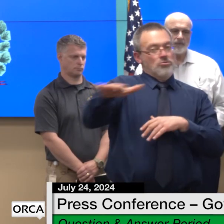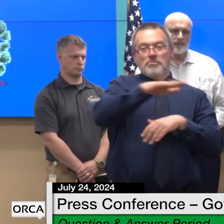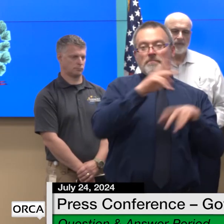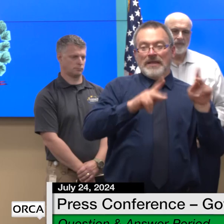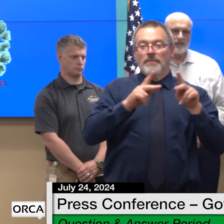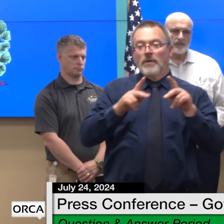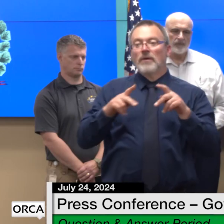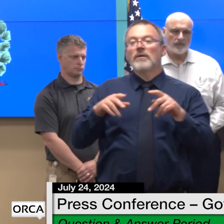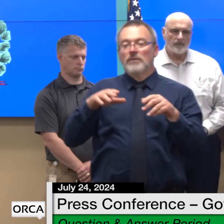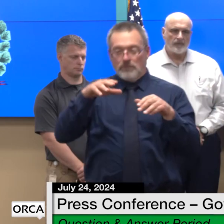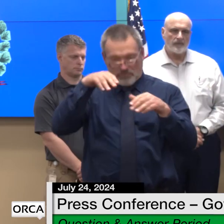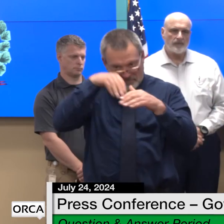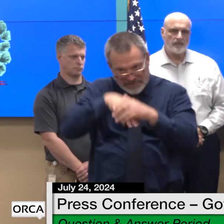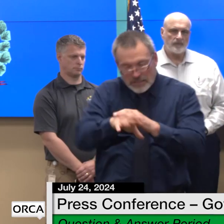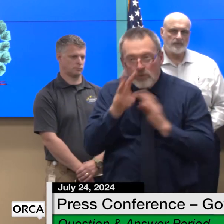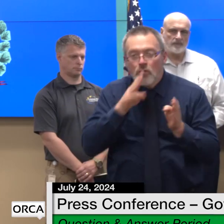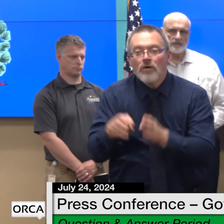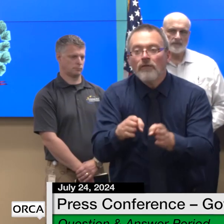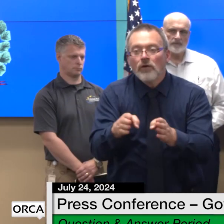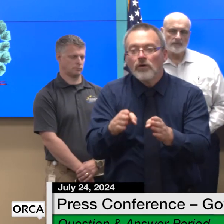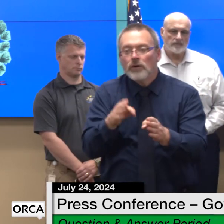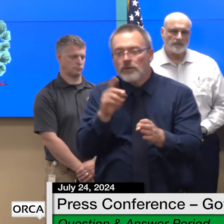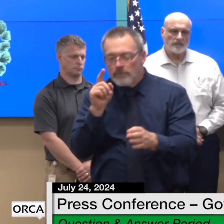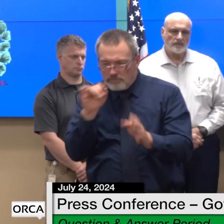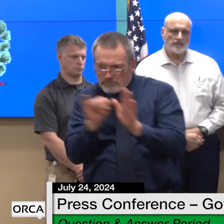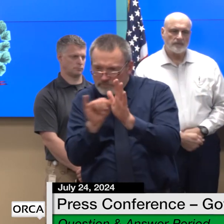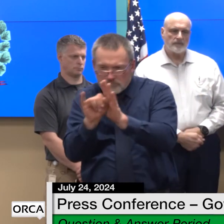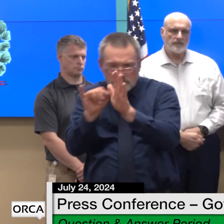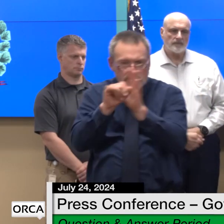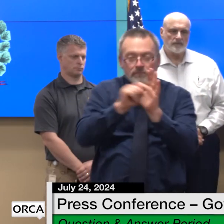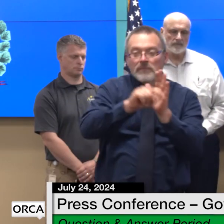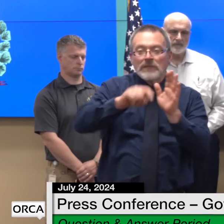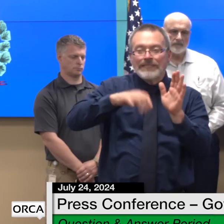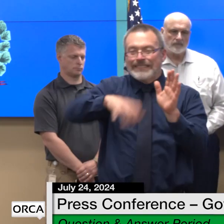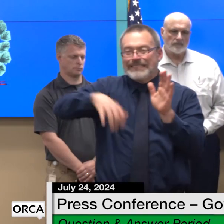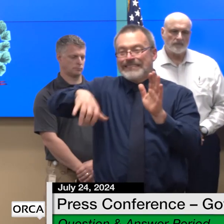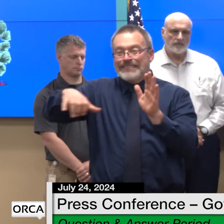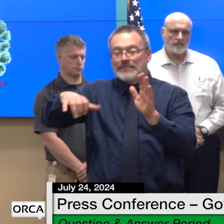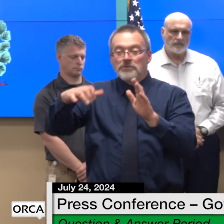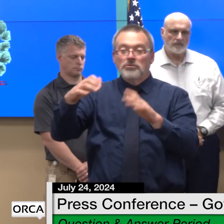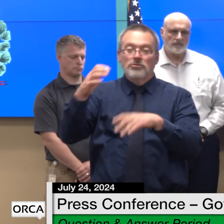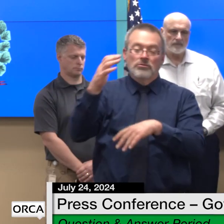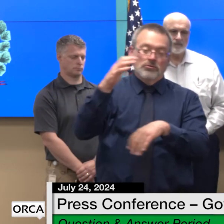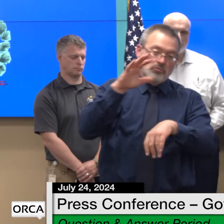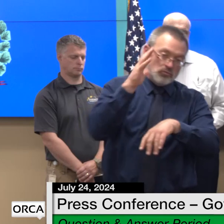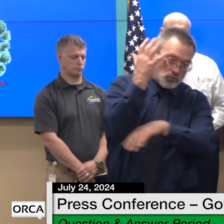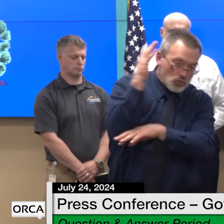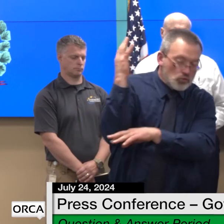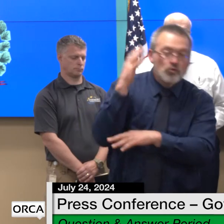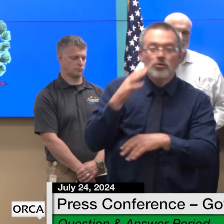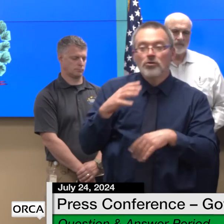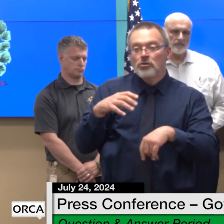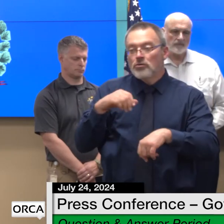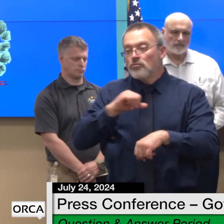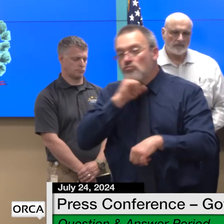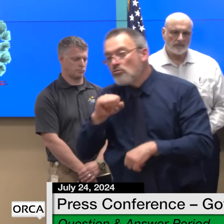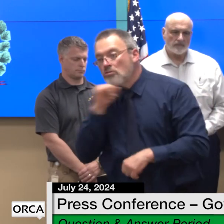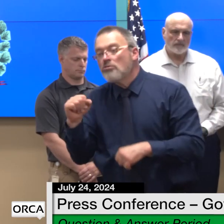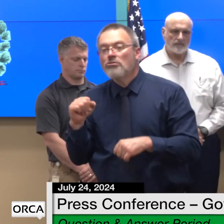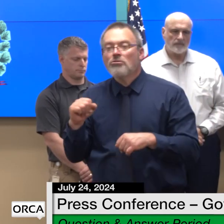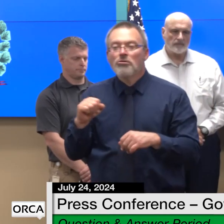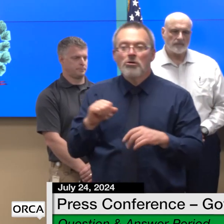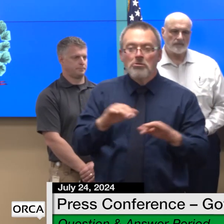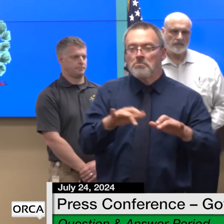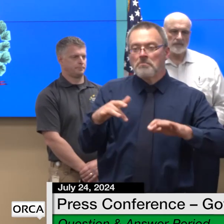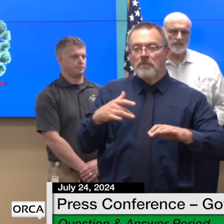in strategic areas, remove often woody debris and gravel, particularly where those